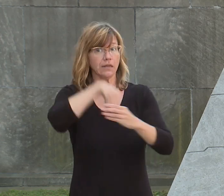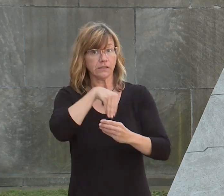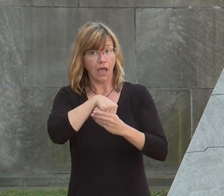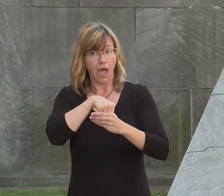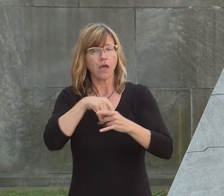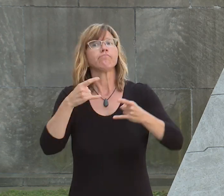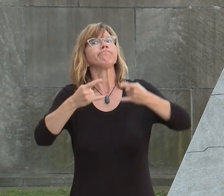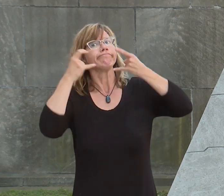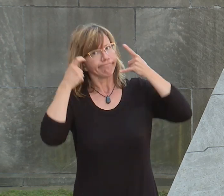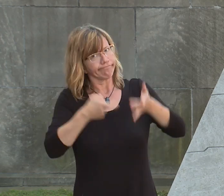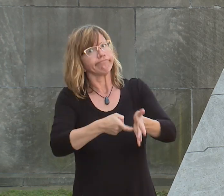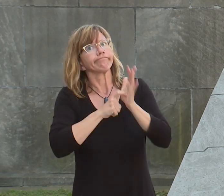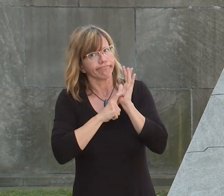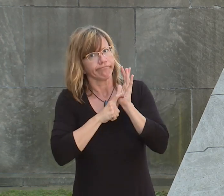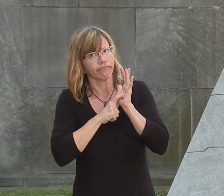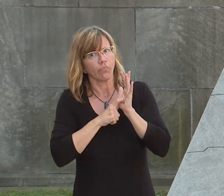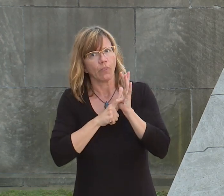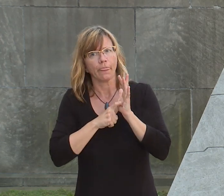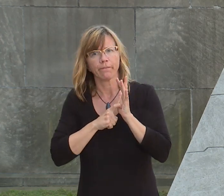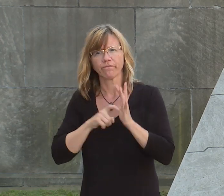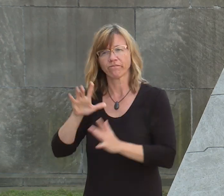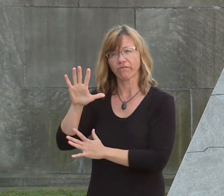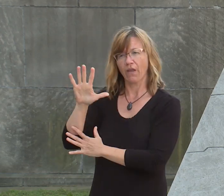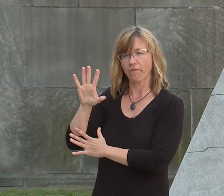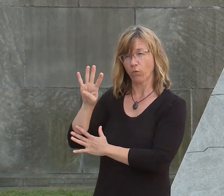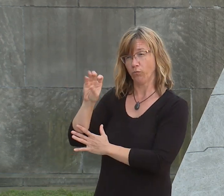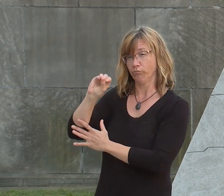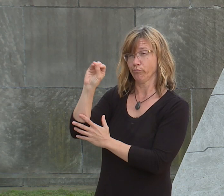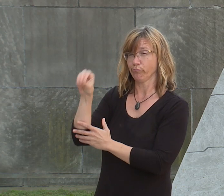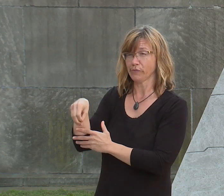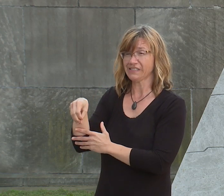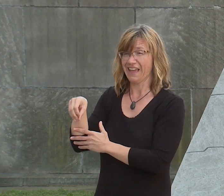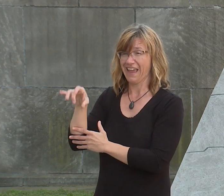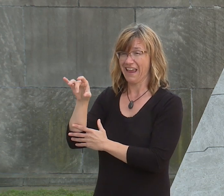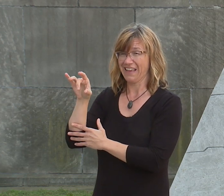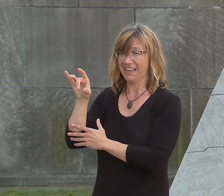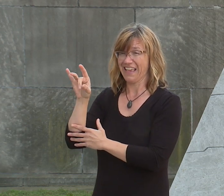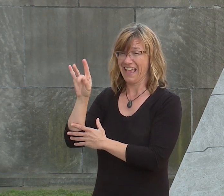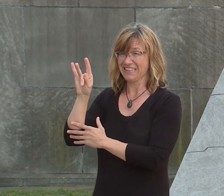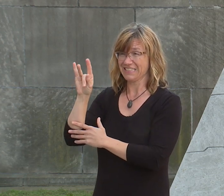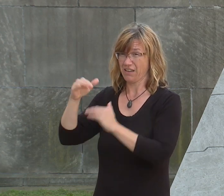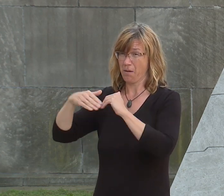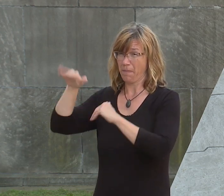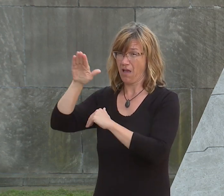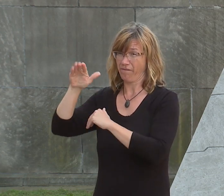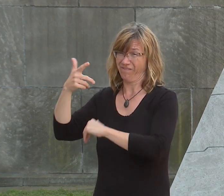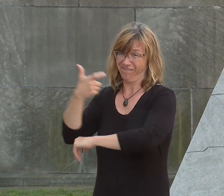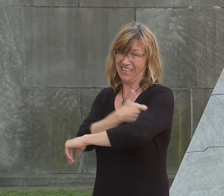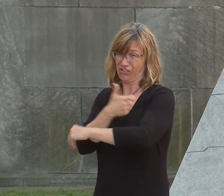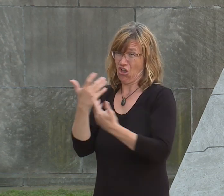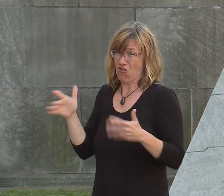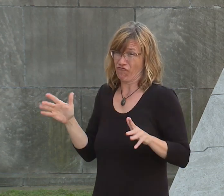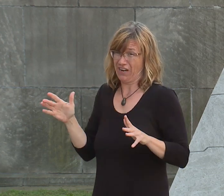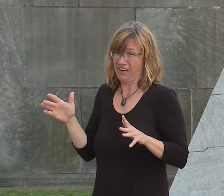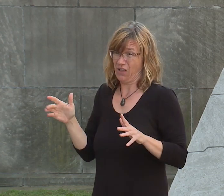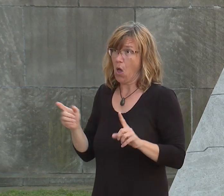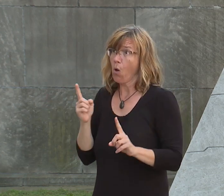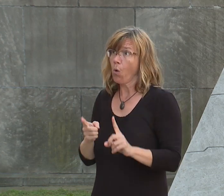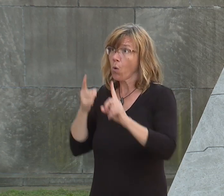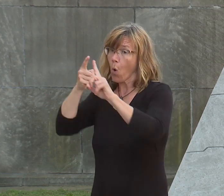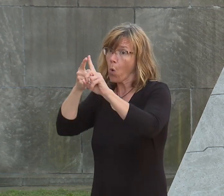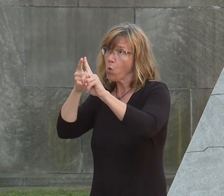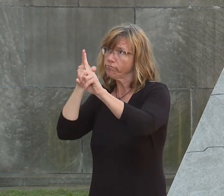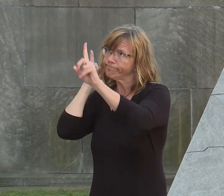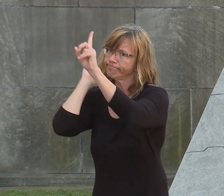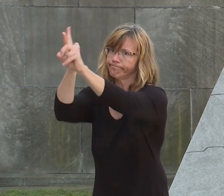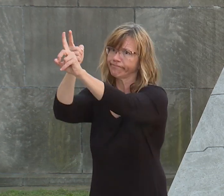54% of all adults 18 and up have received at least a first or a single dose, and our goal is 65% to align with where the